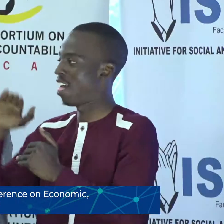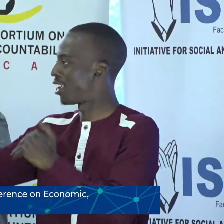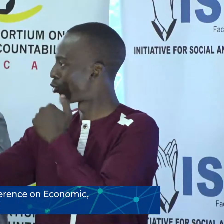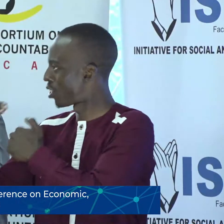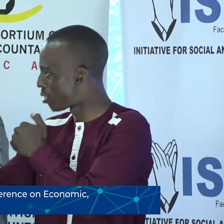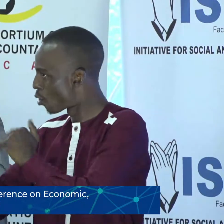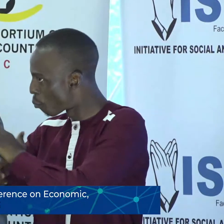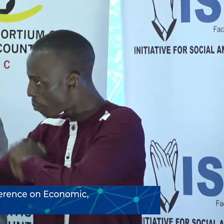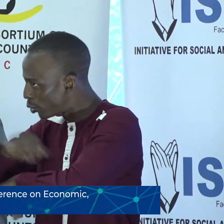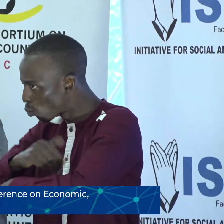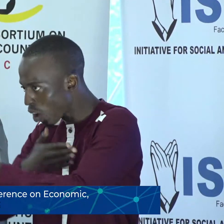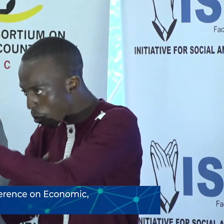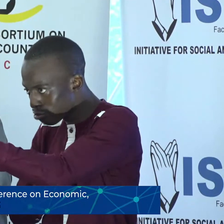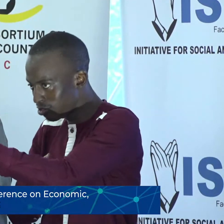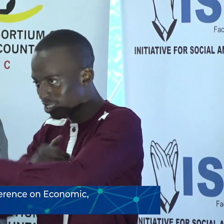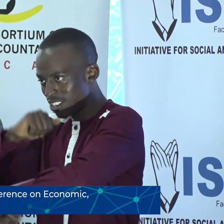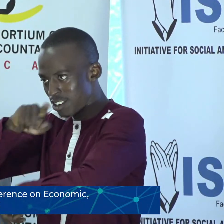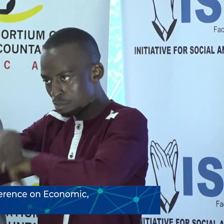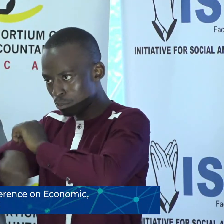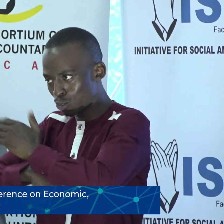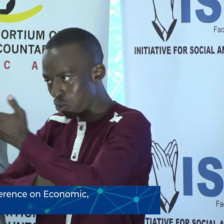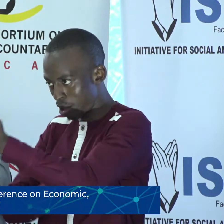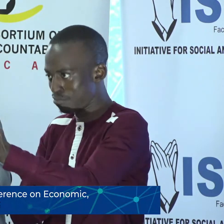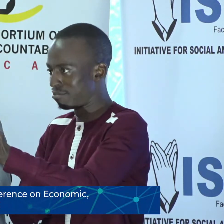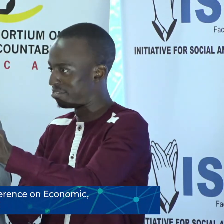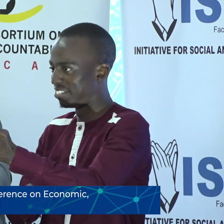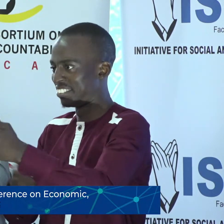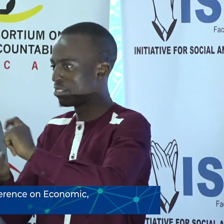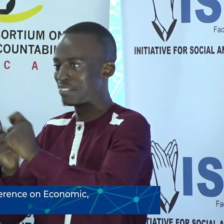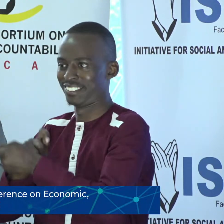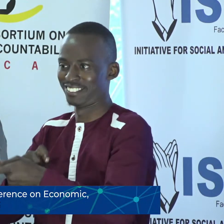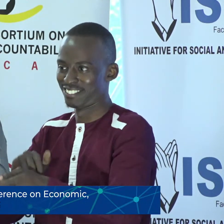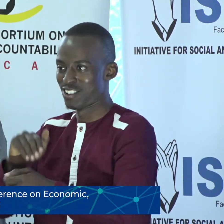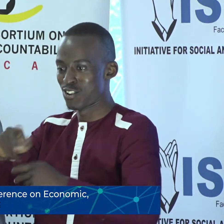does your primary school still exist? Ask them.